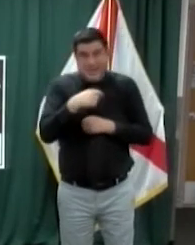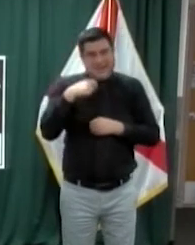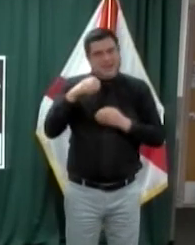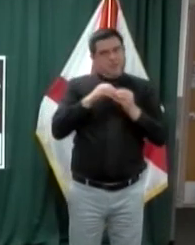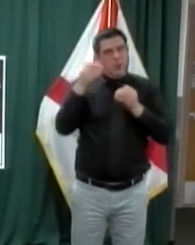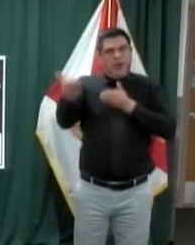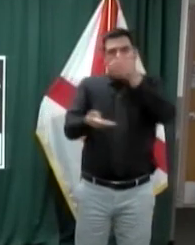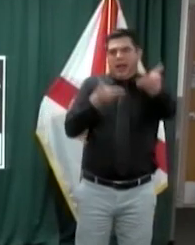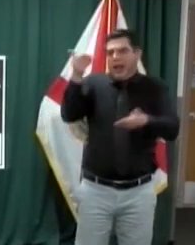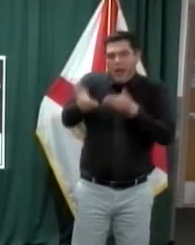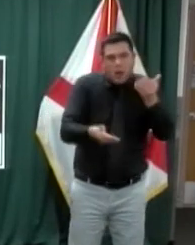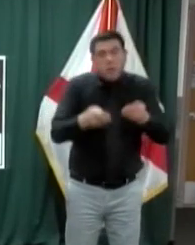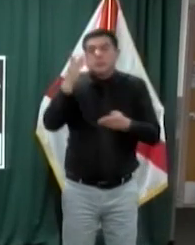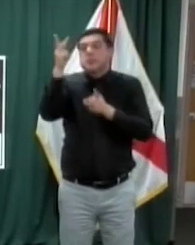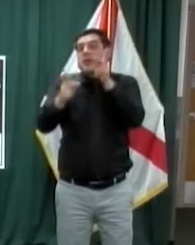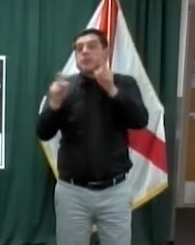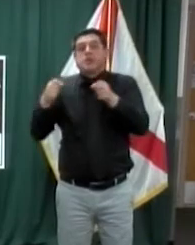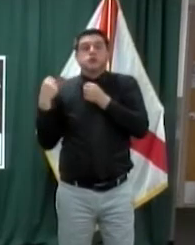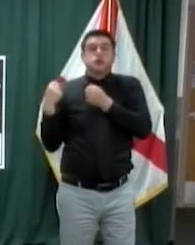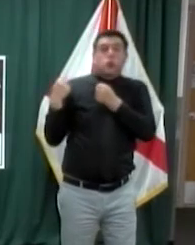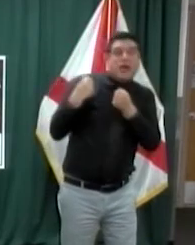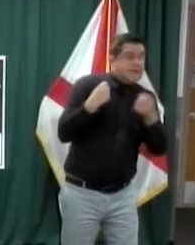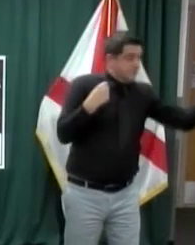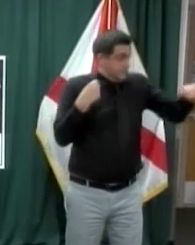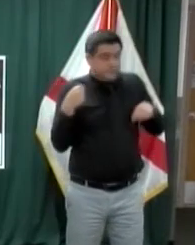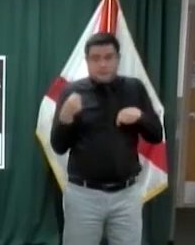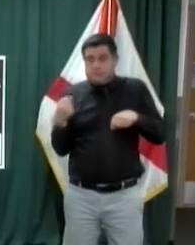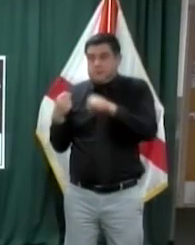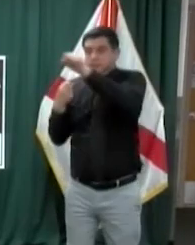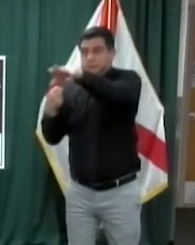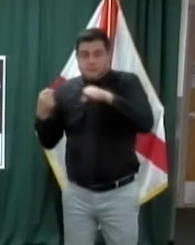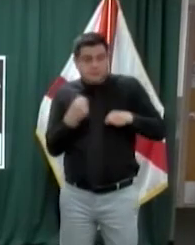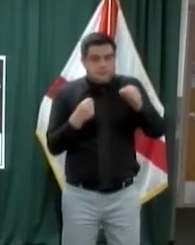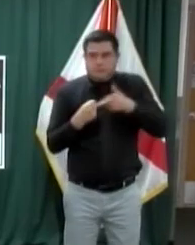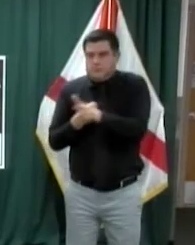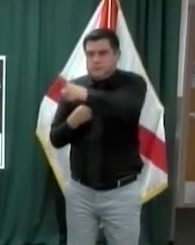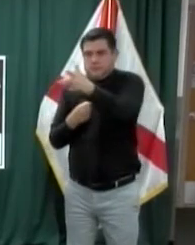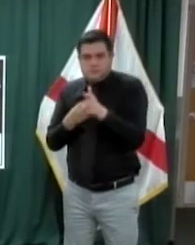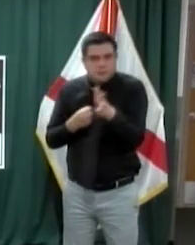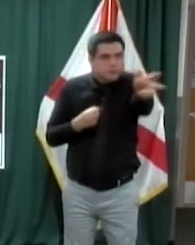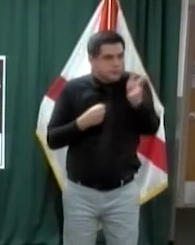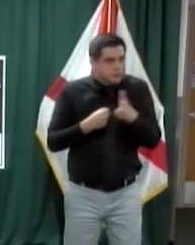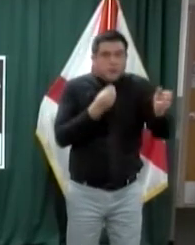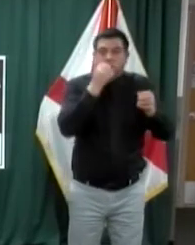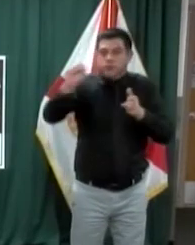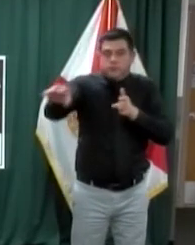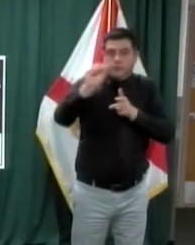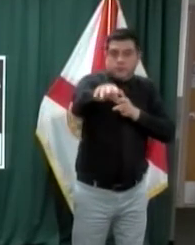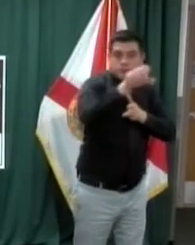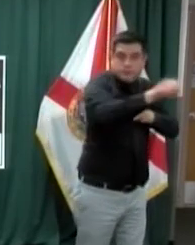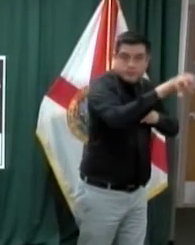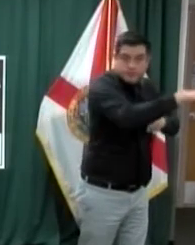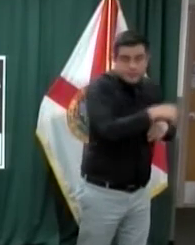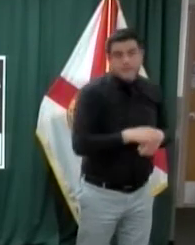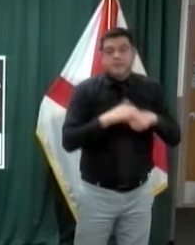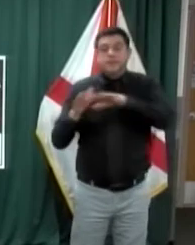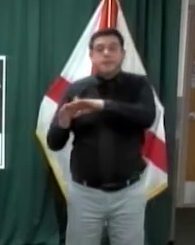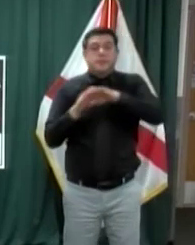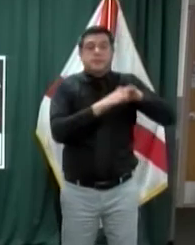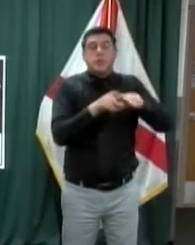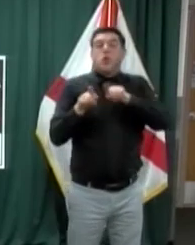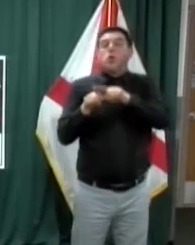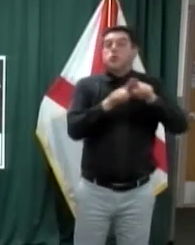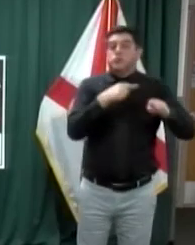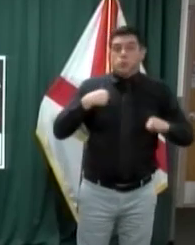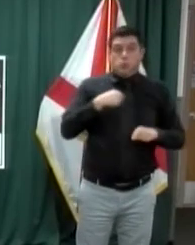nonprofit organizations who are supporting the humanitarian outreach. And we have allocated about $500,000 towards those